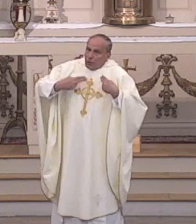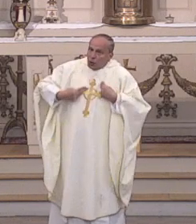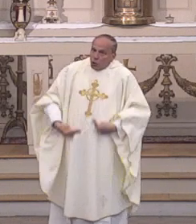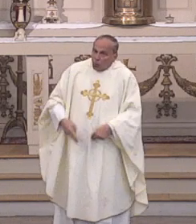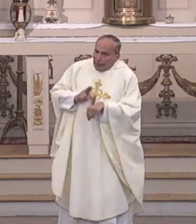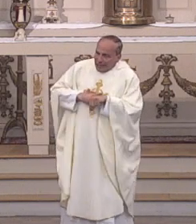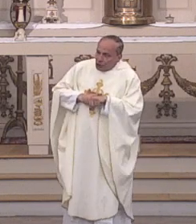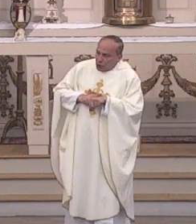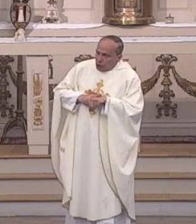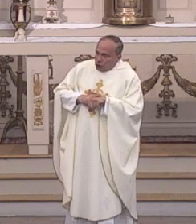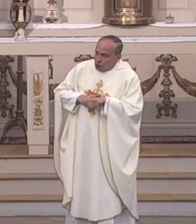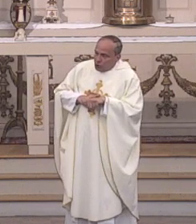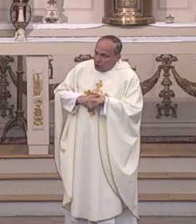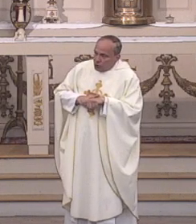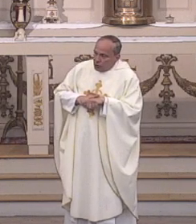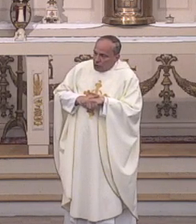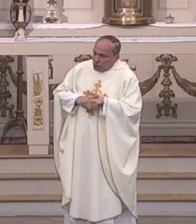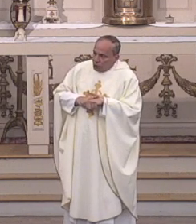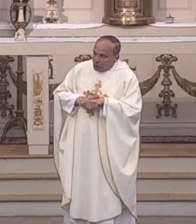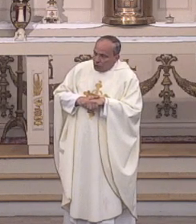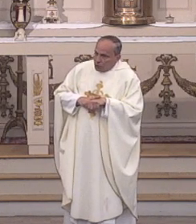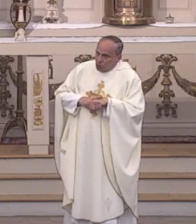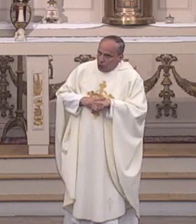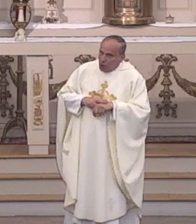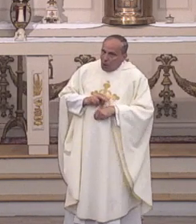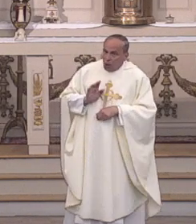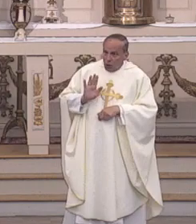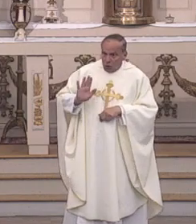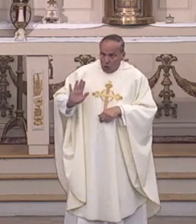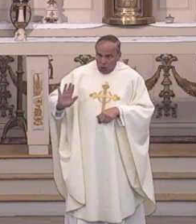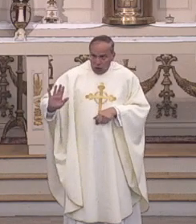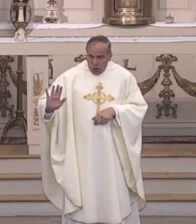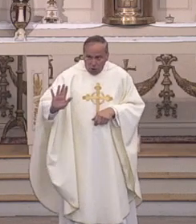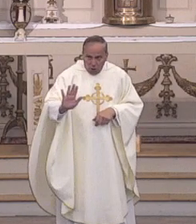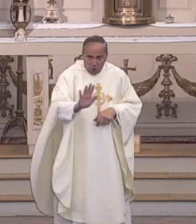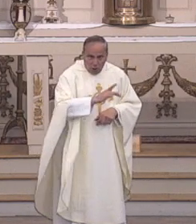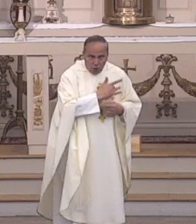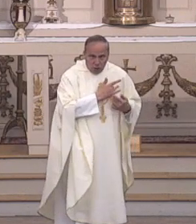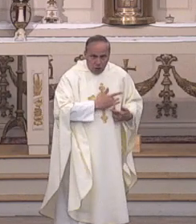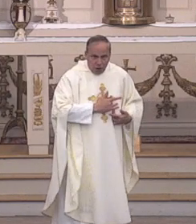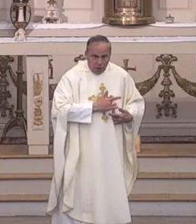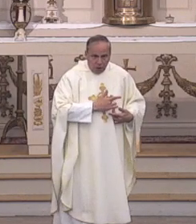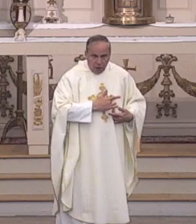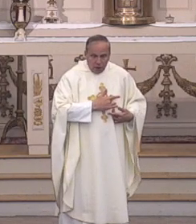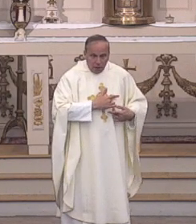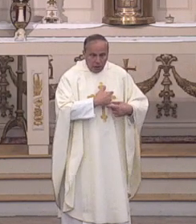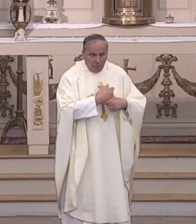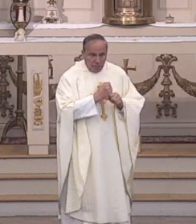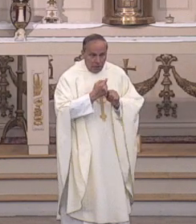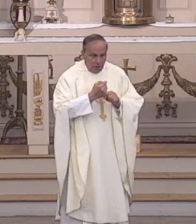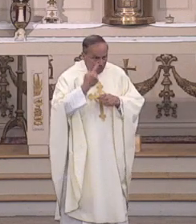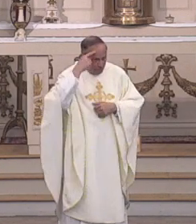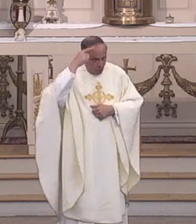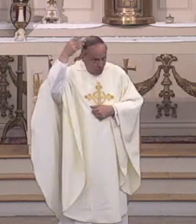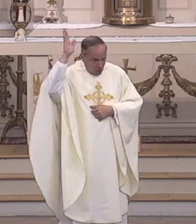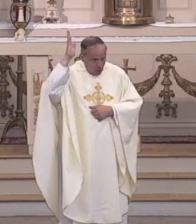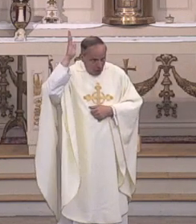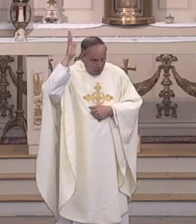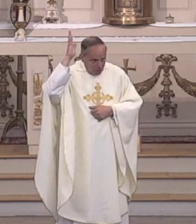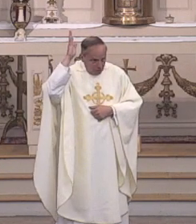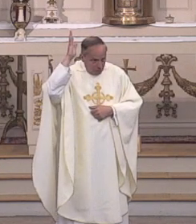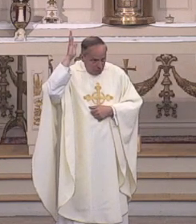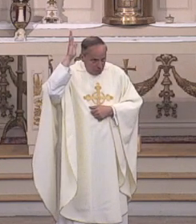And really, one of the most central and deep parts of the human nature is that longing to